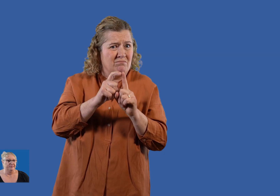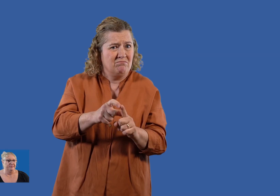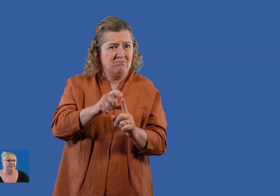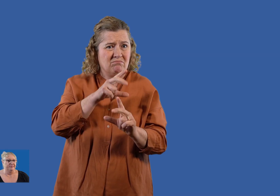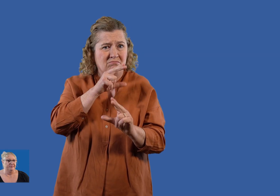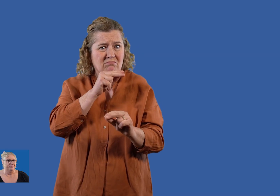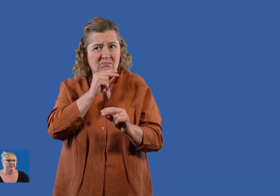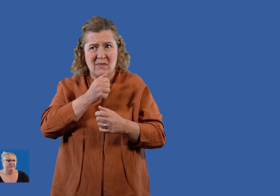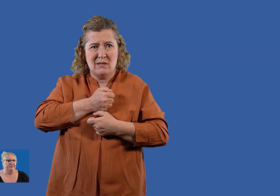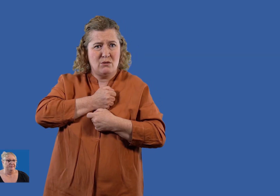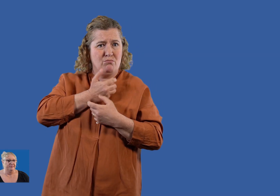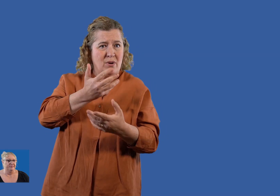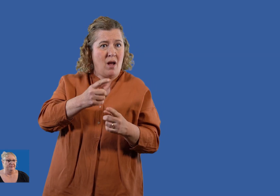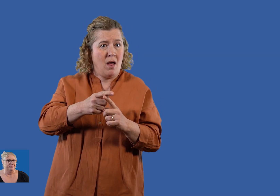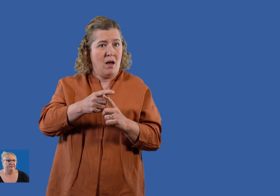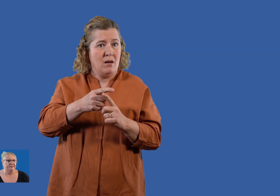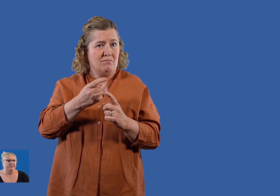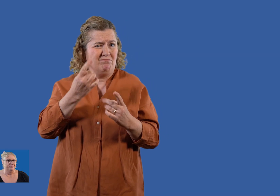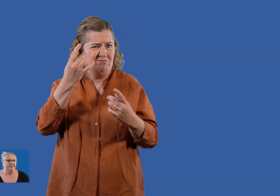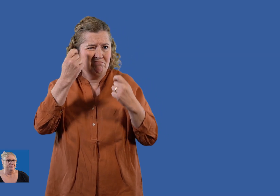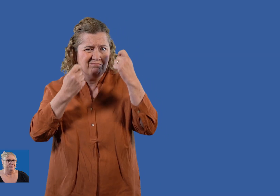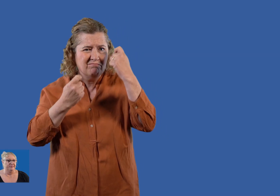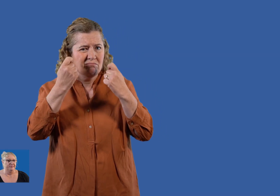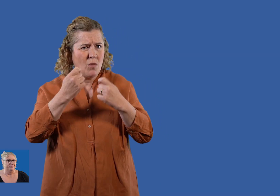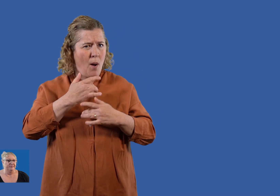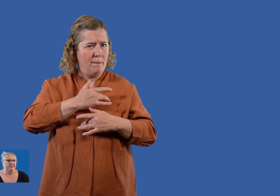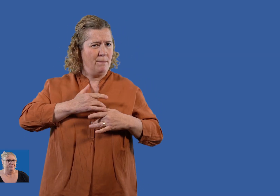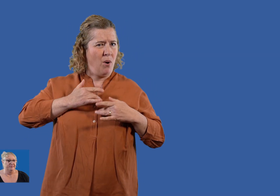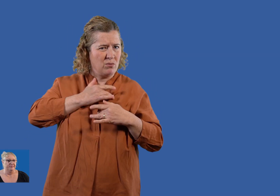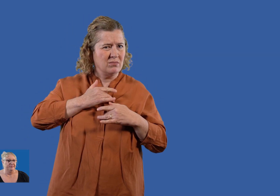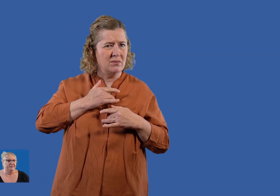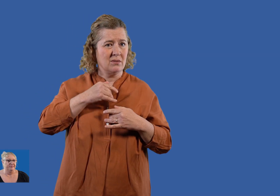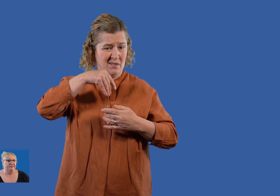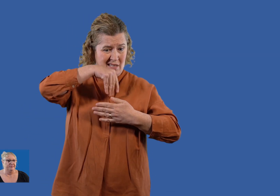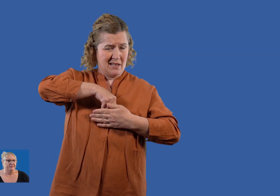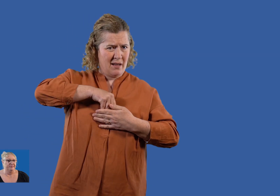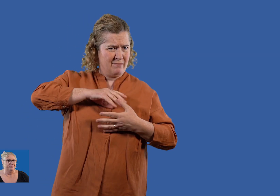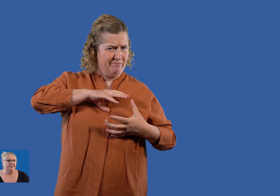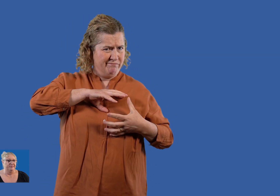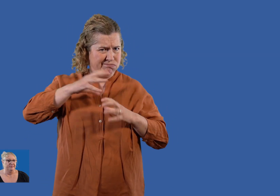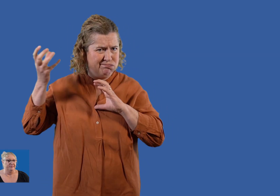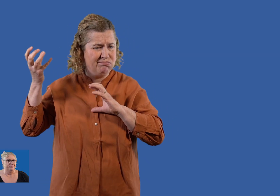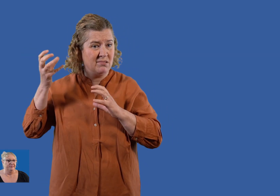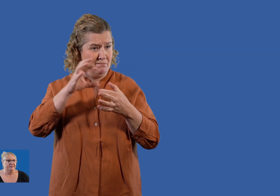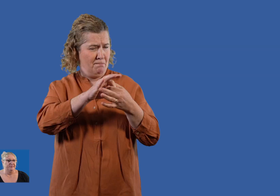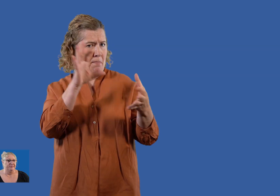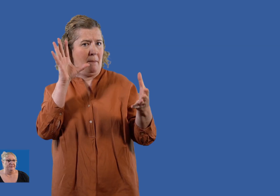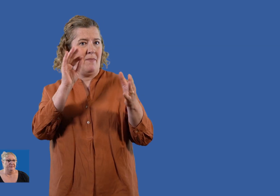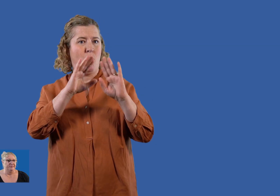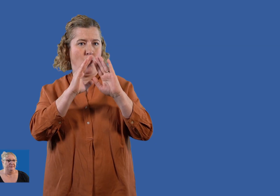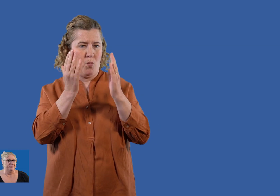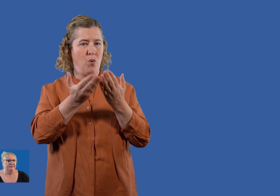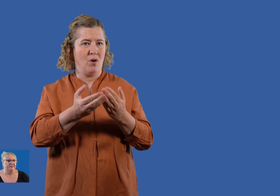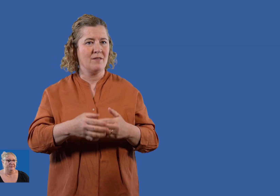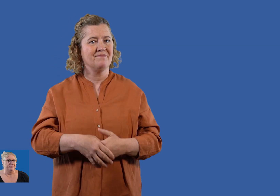expressing themselves, inappropriate emotions or facial expressions, disturbed sense of self, and tend to withdraw from the external